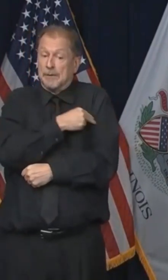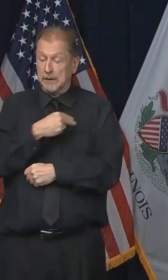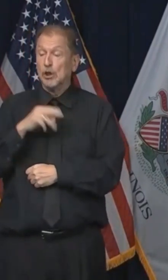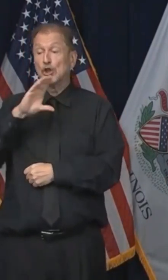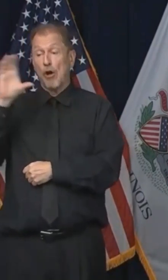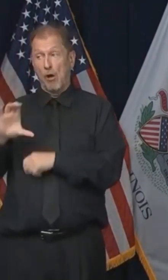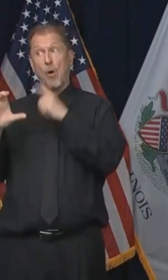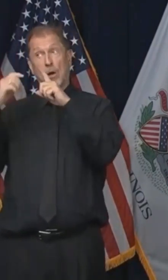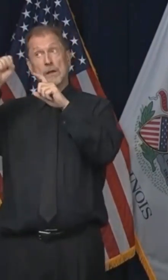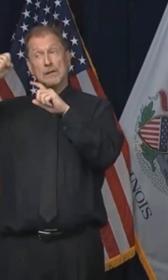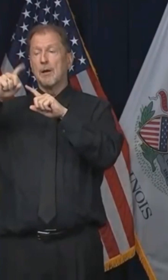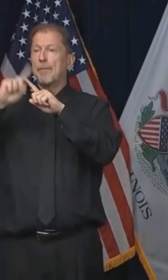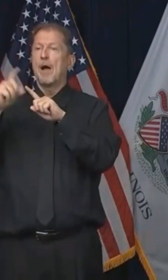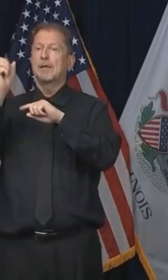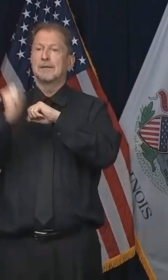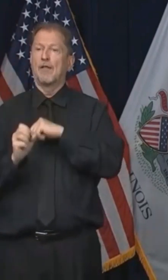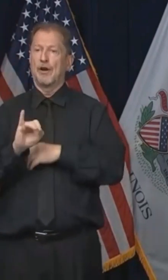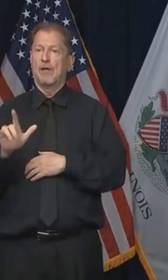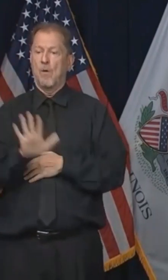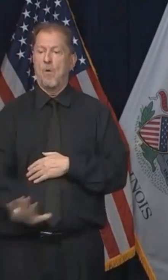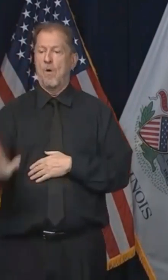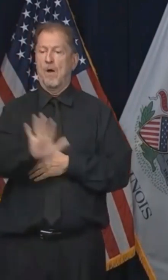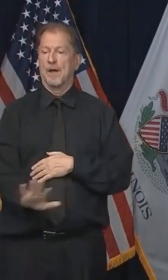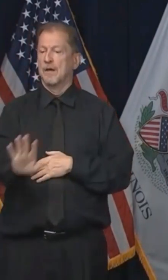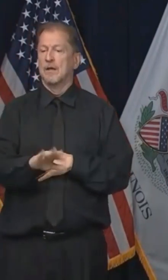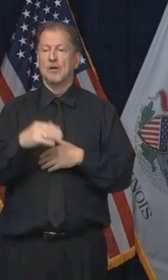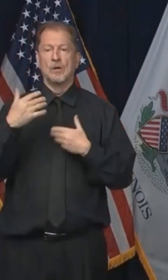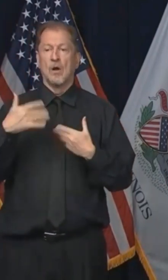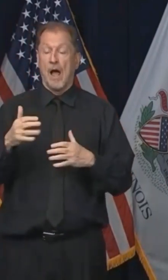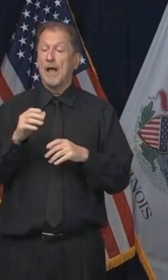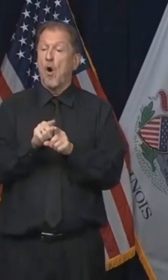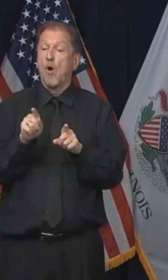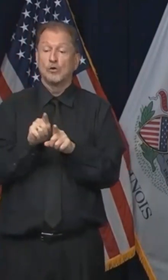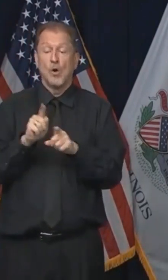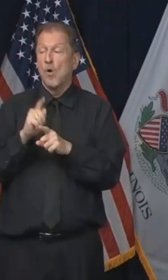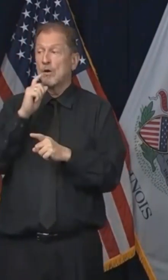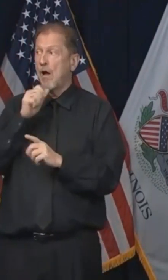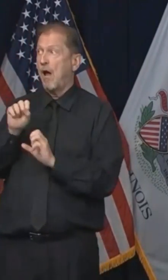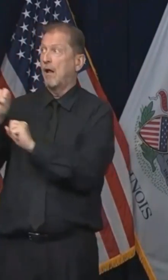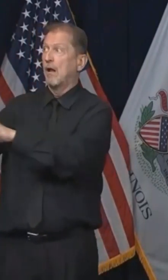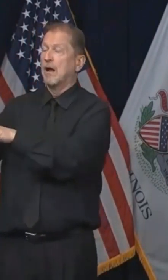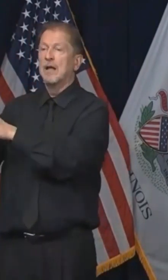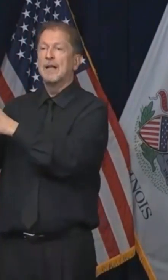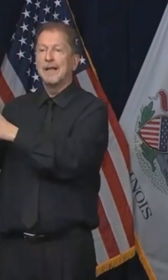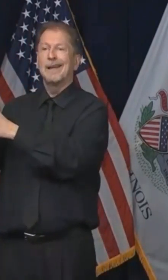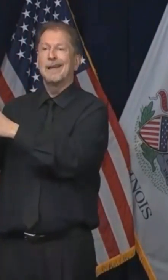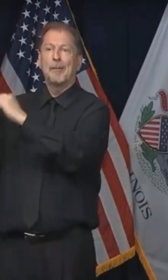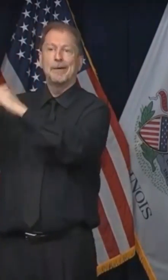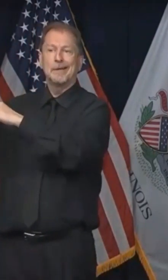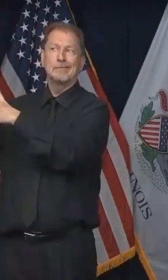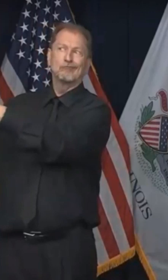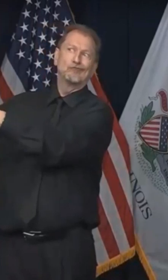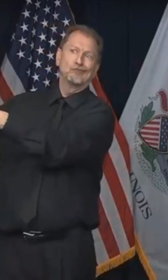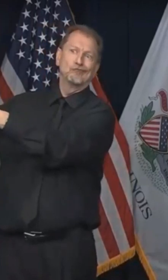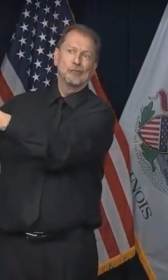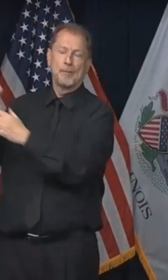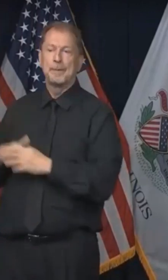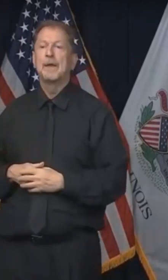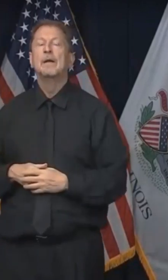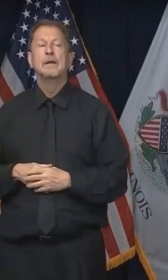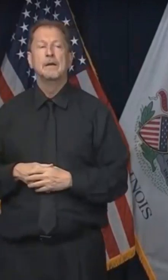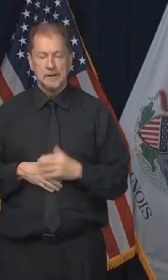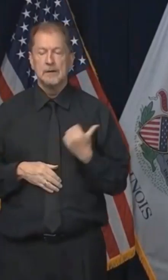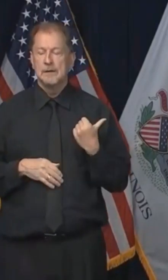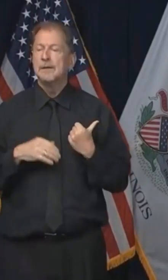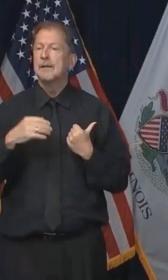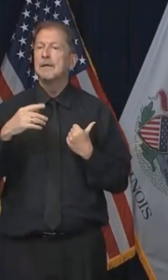other service providers, and not just ending up in a warehouse? Great question. So the question was, how are we making sure that